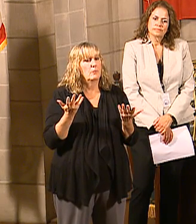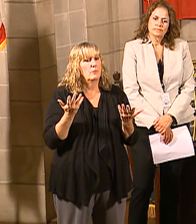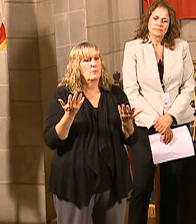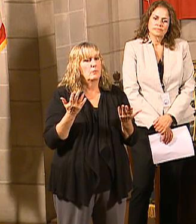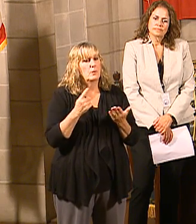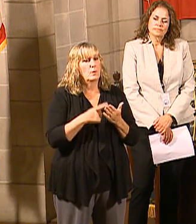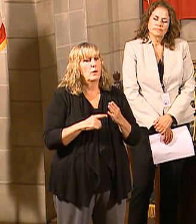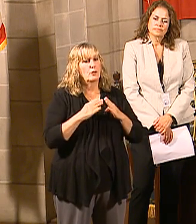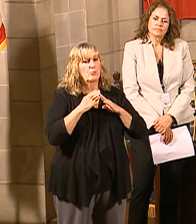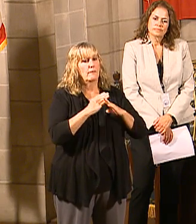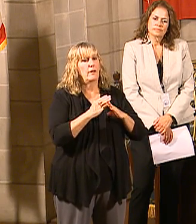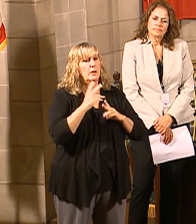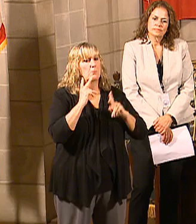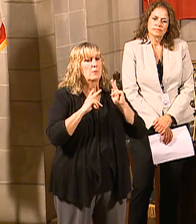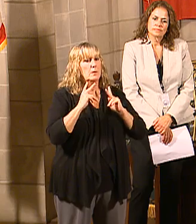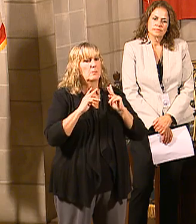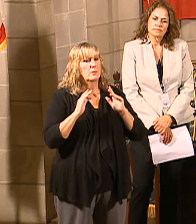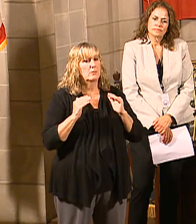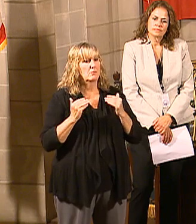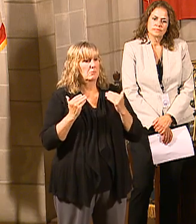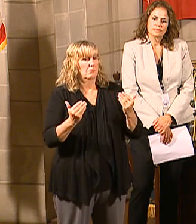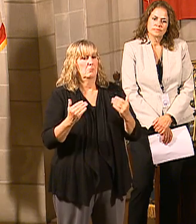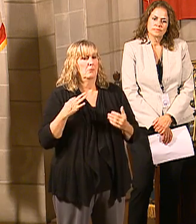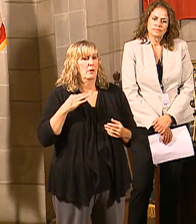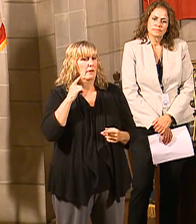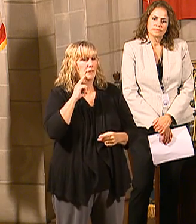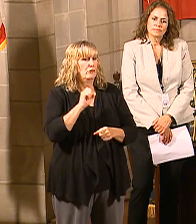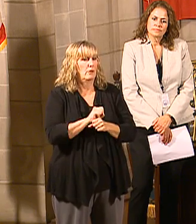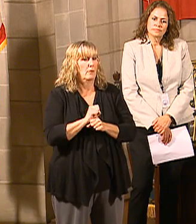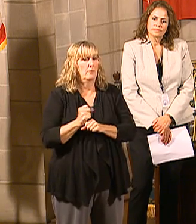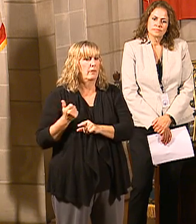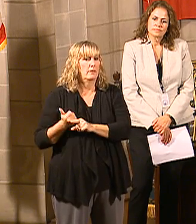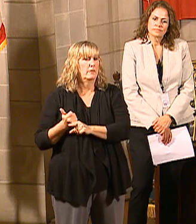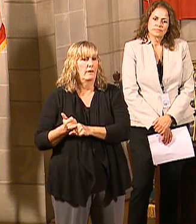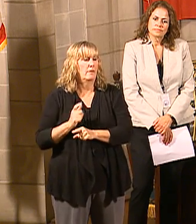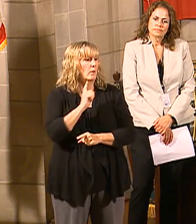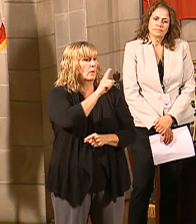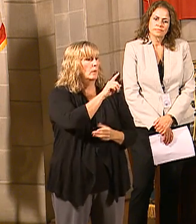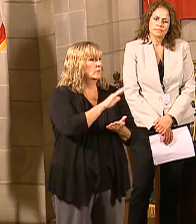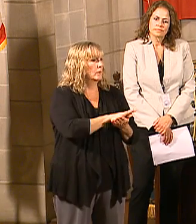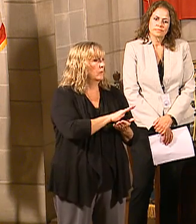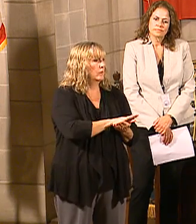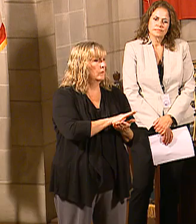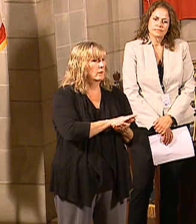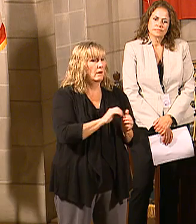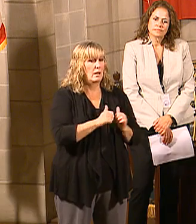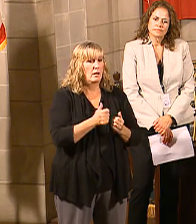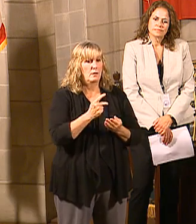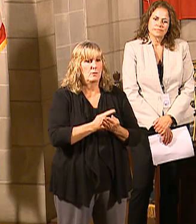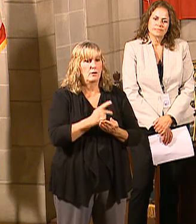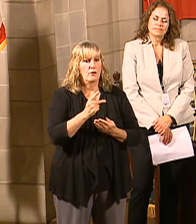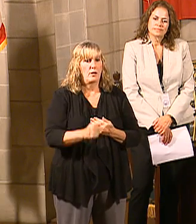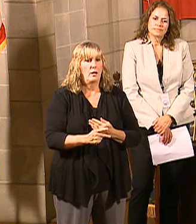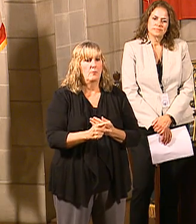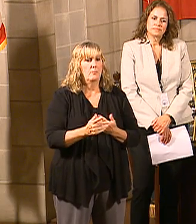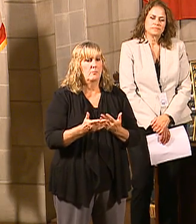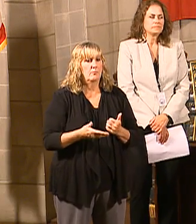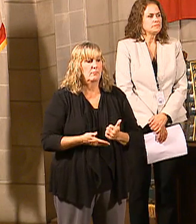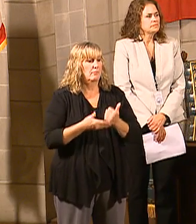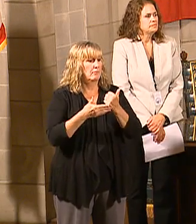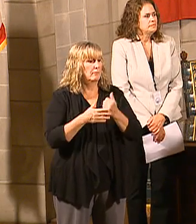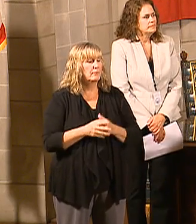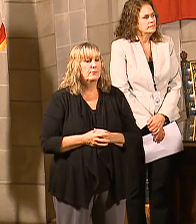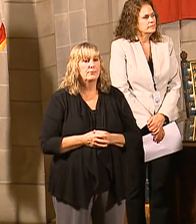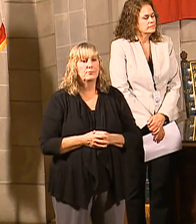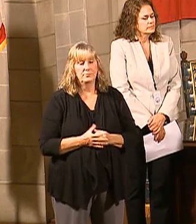is preventing people from going out and just applying for the job themselves, going to school? I mean, can you talk about how the program facilitates? Yeah, sure.